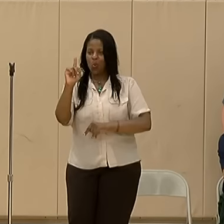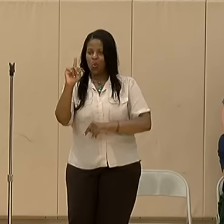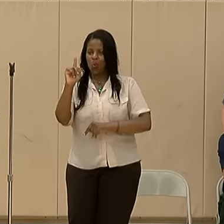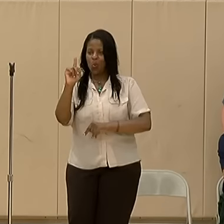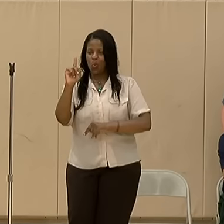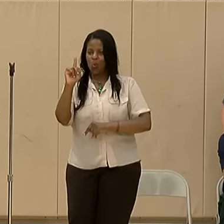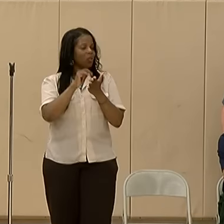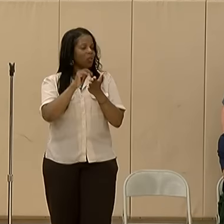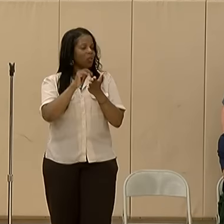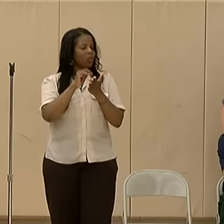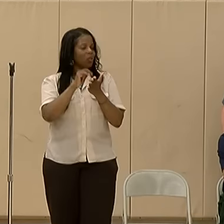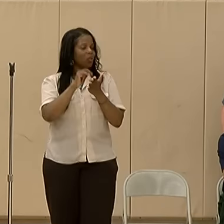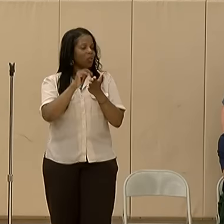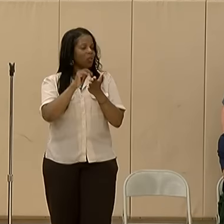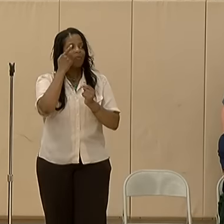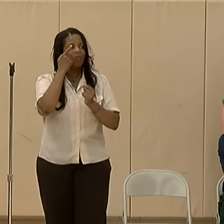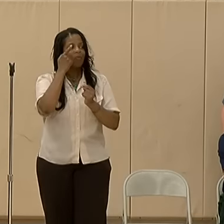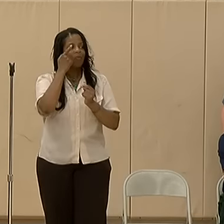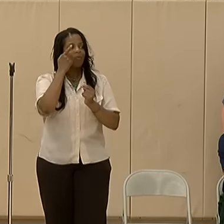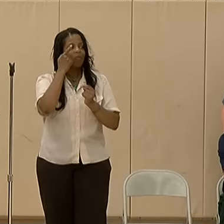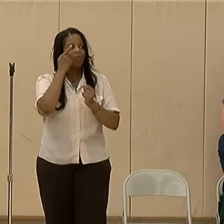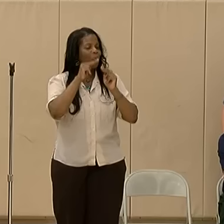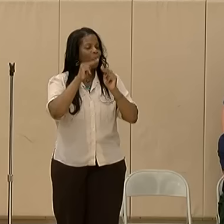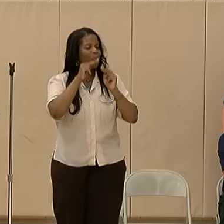for, to help build that plan.